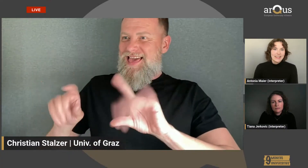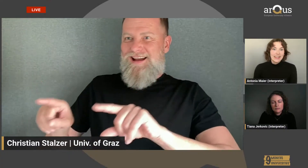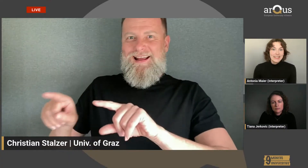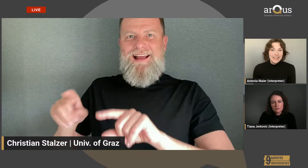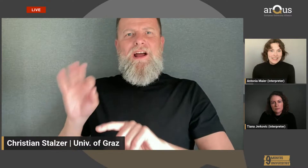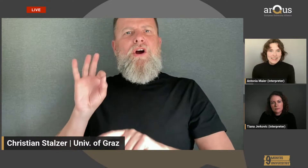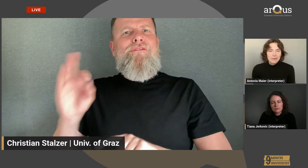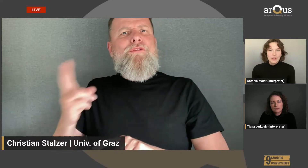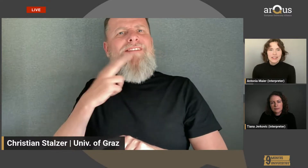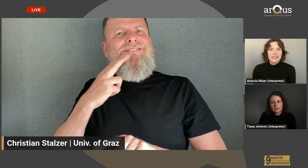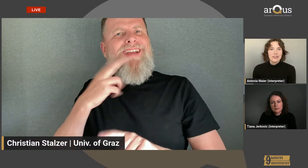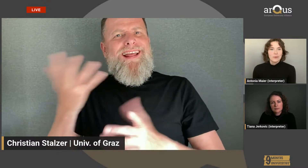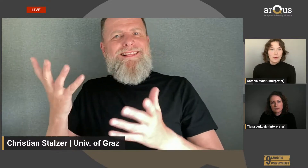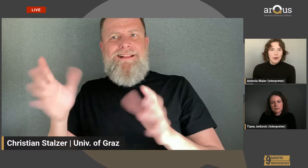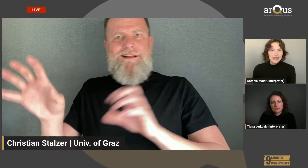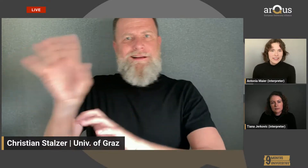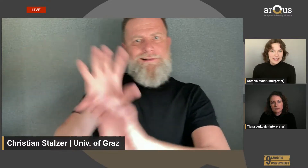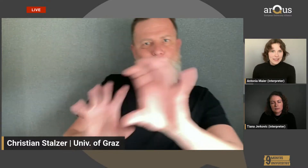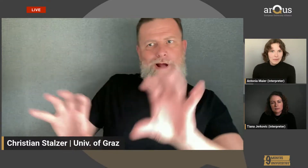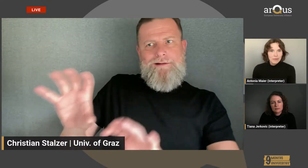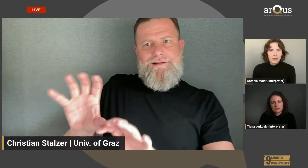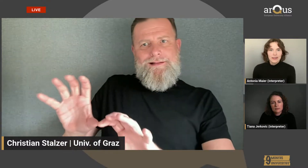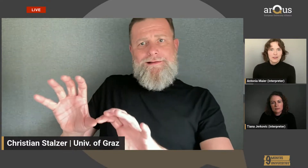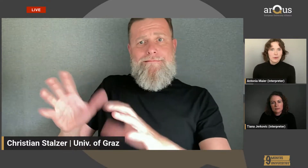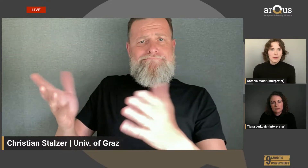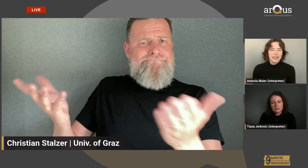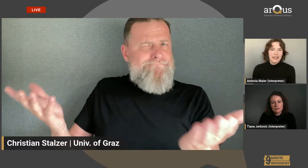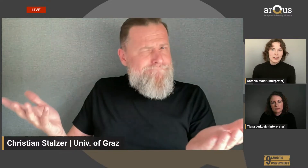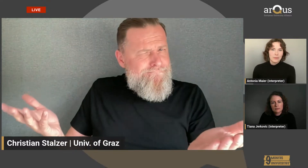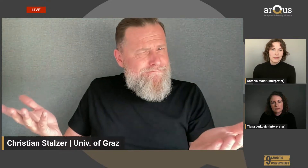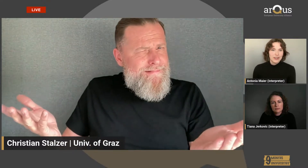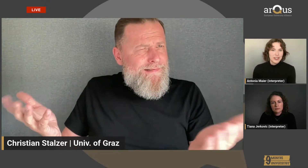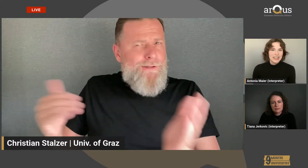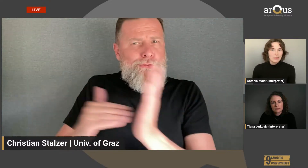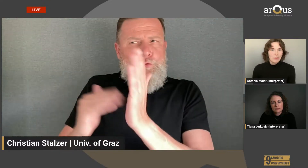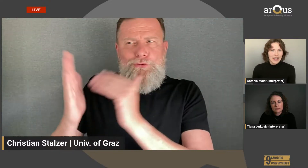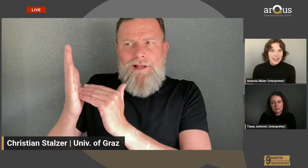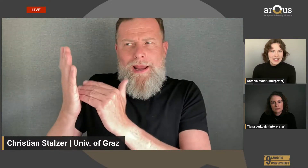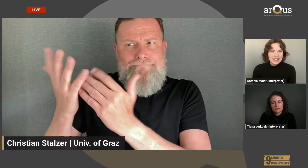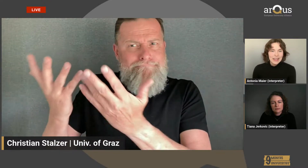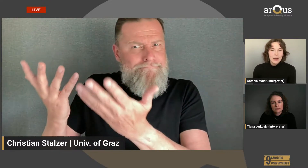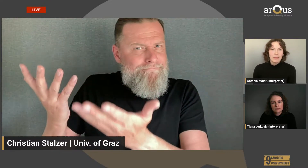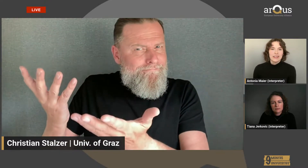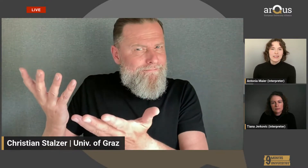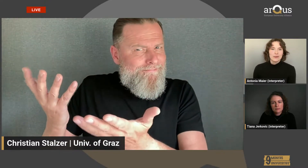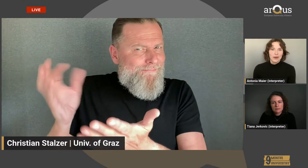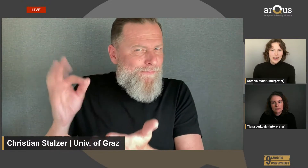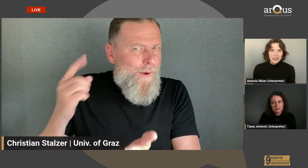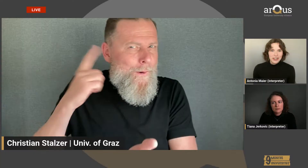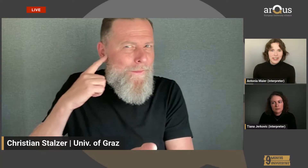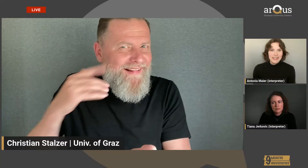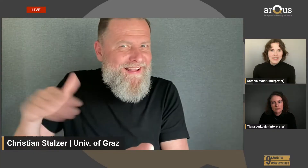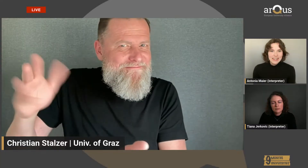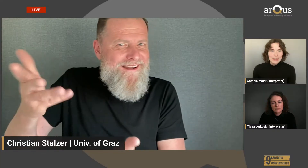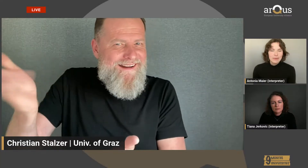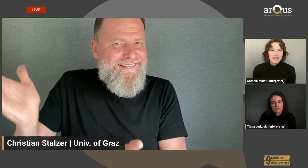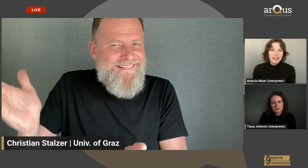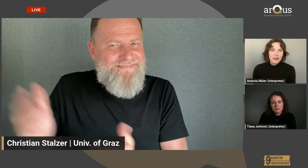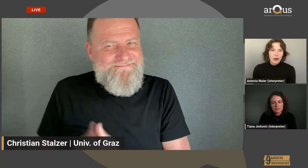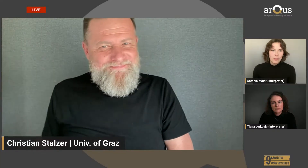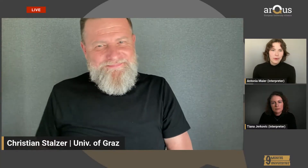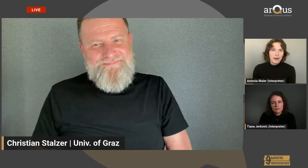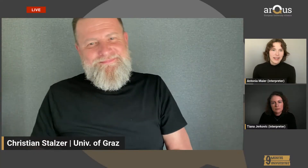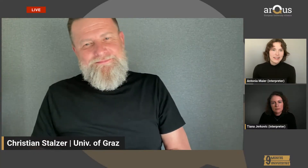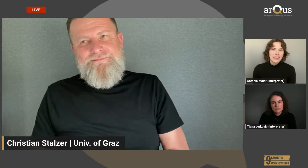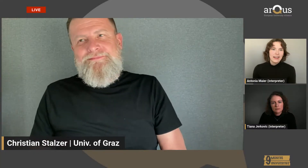that exist, because the support system with interpretation provision is in place, but the structure, the system